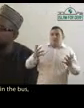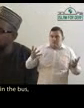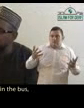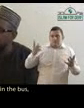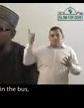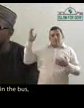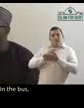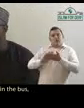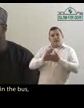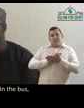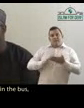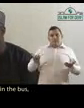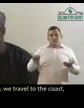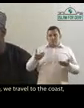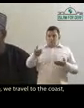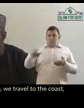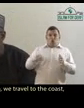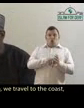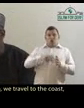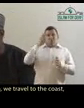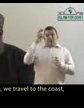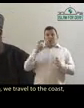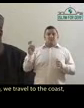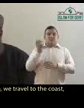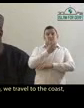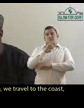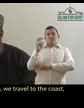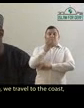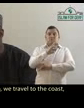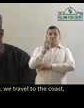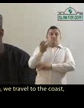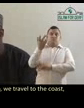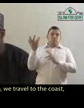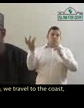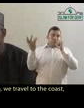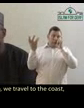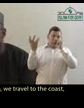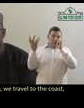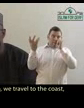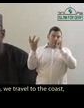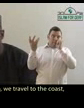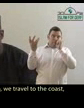example, all of us, we get in the bus and the coach and we travel to